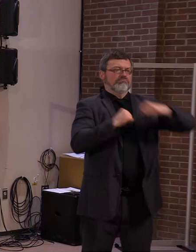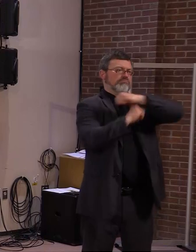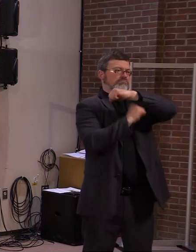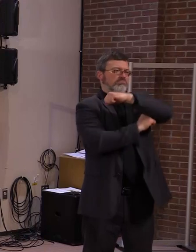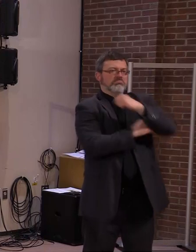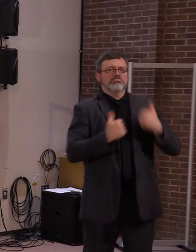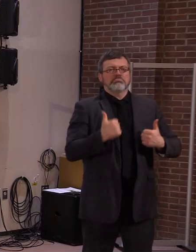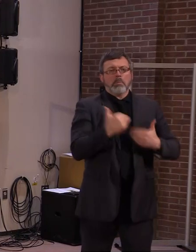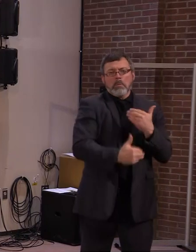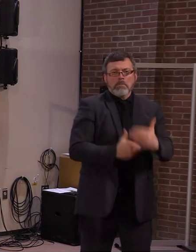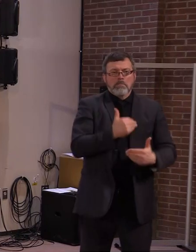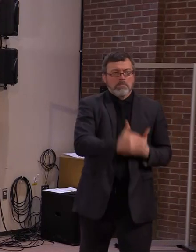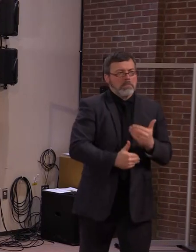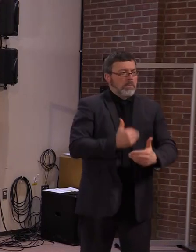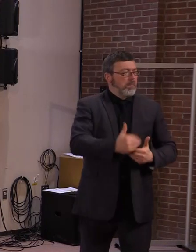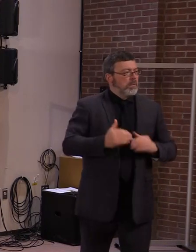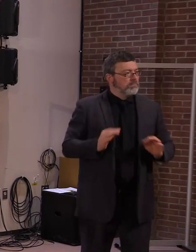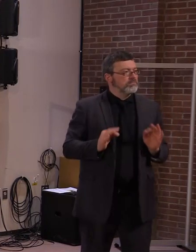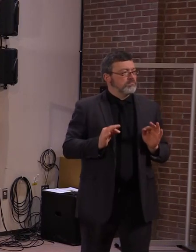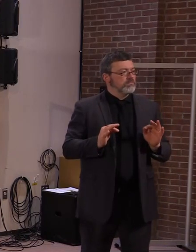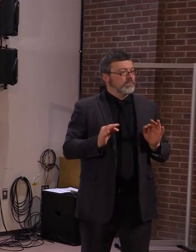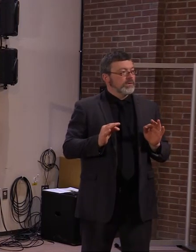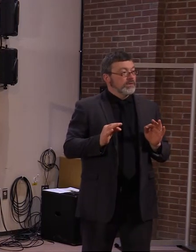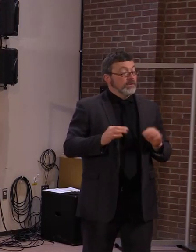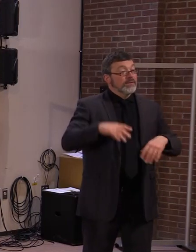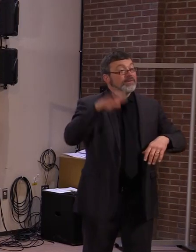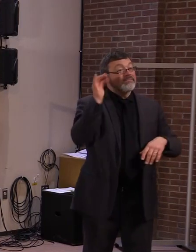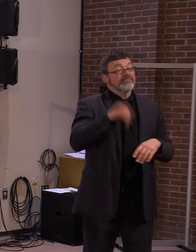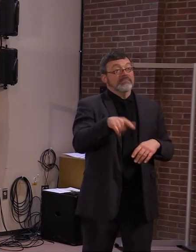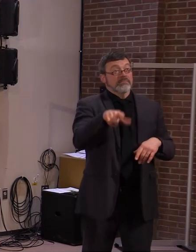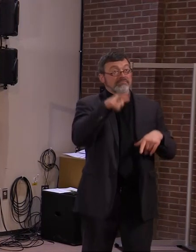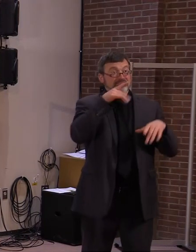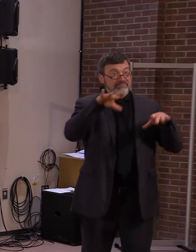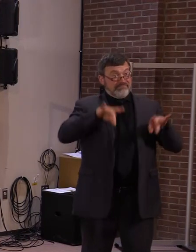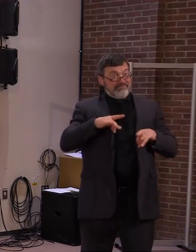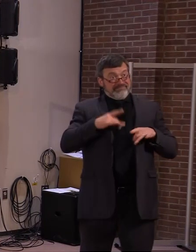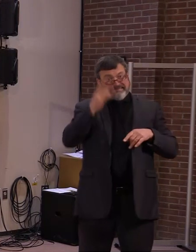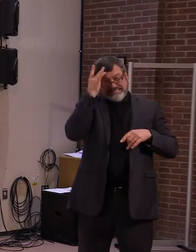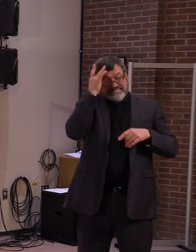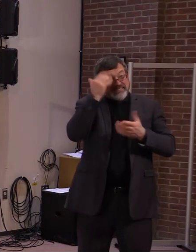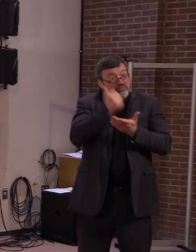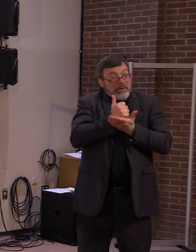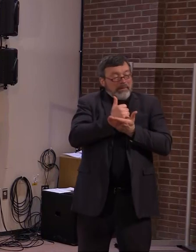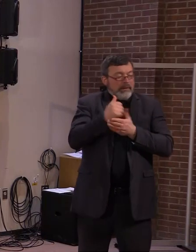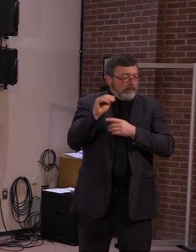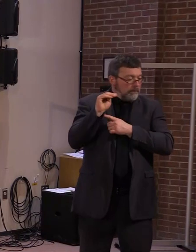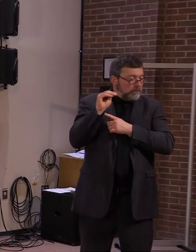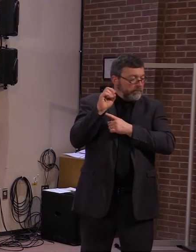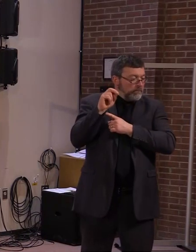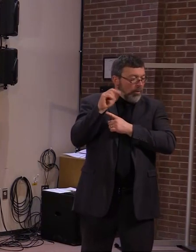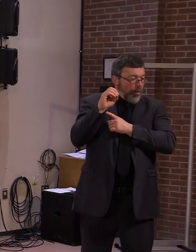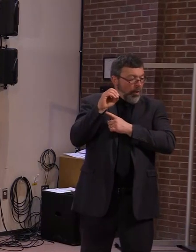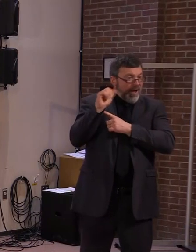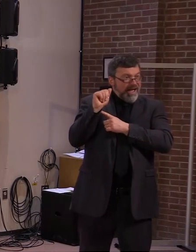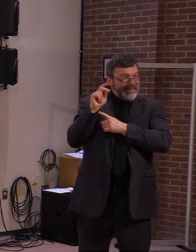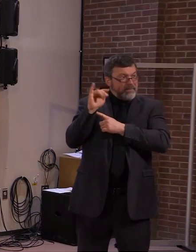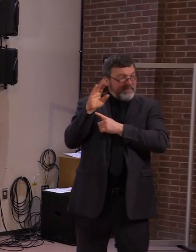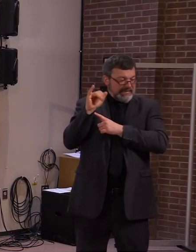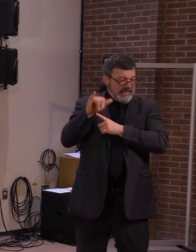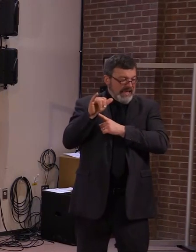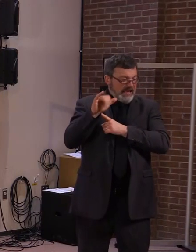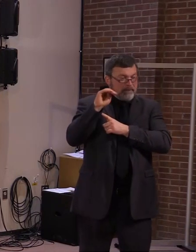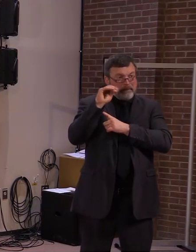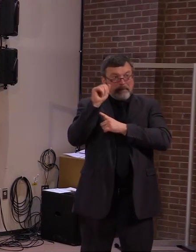by boosting capacity to use them at our hospitals, in our communities, and at long-term